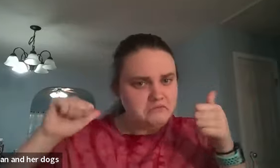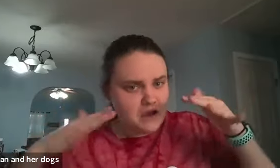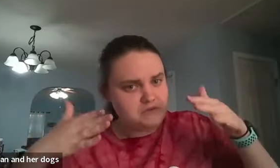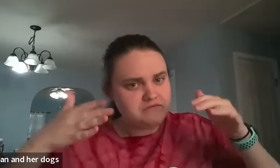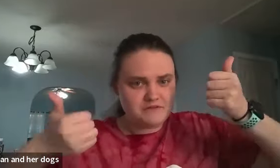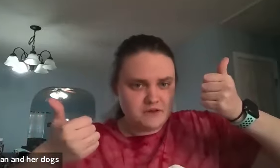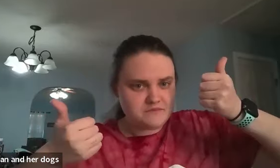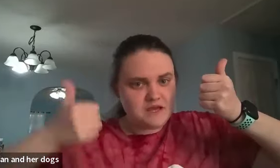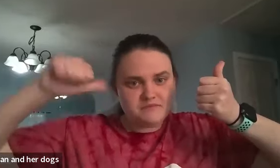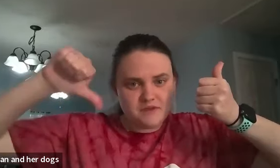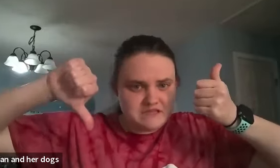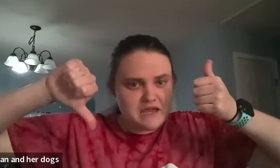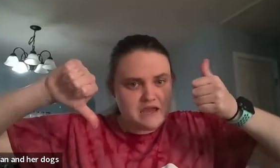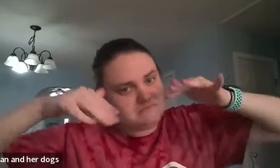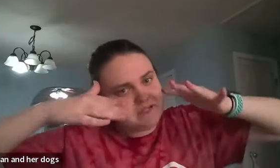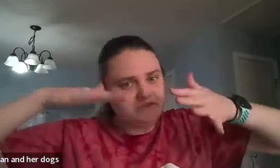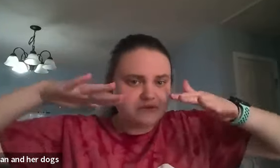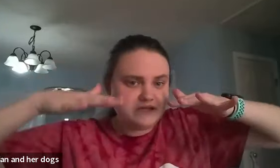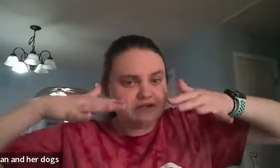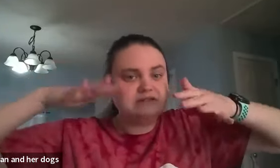How are we feeling? Thumbs up, thumbs down, in between.